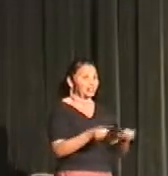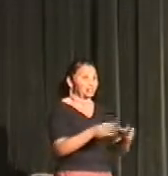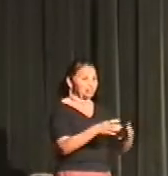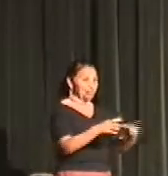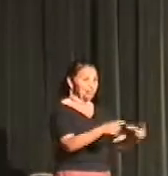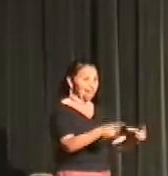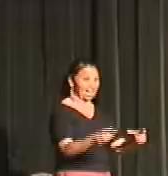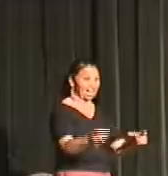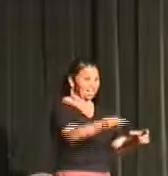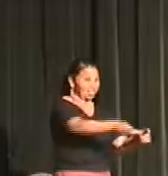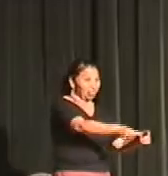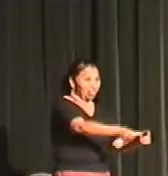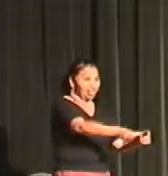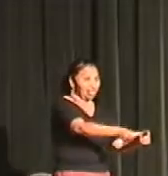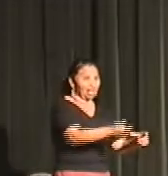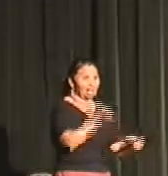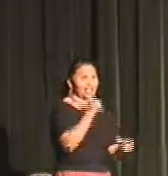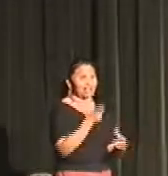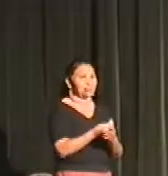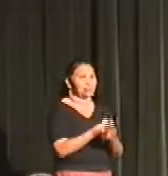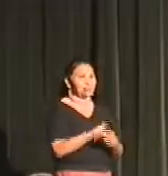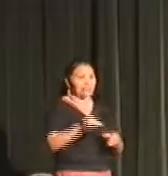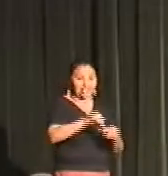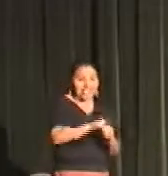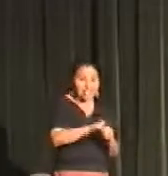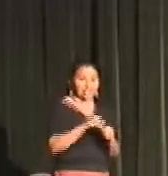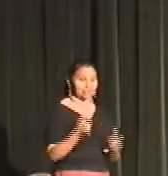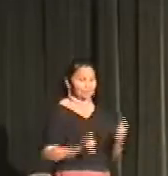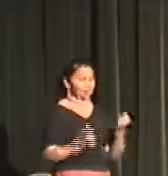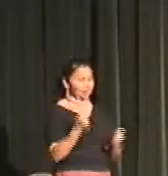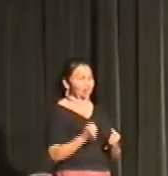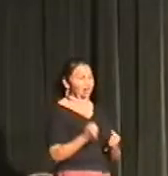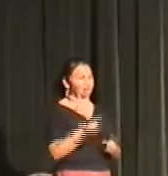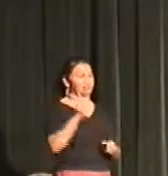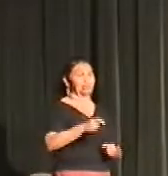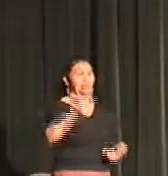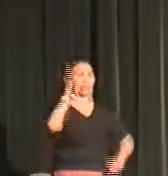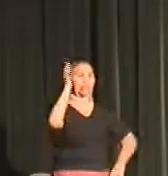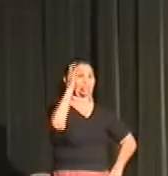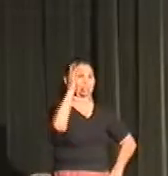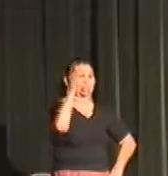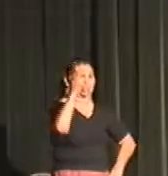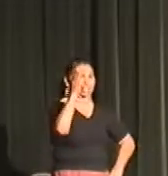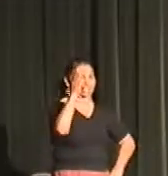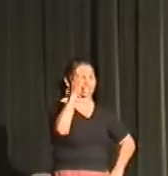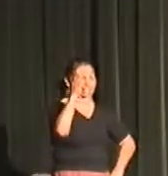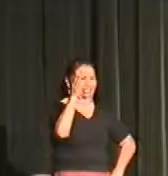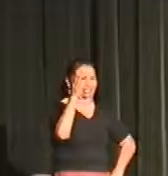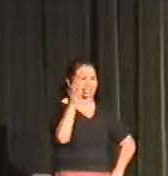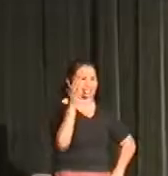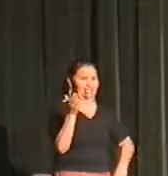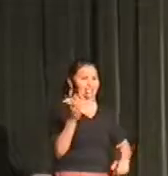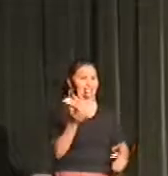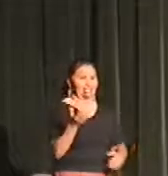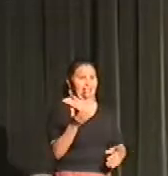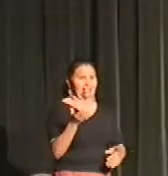any money to put gas in my car. I was supposed to speak, and I didn't know, you know, I had to speak the night I got that